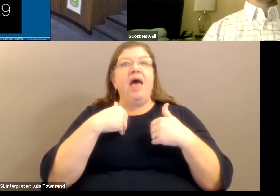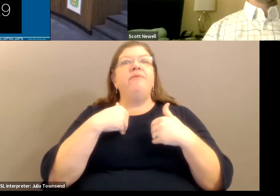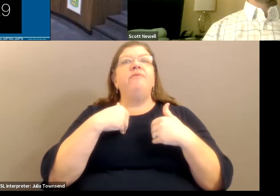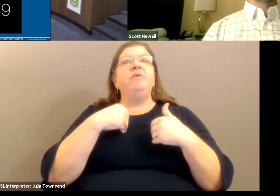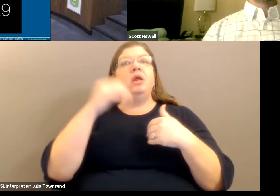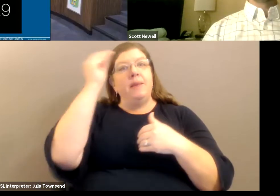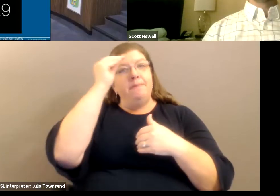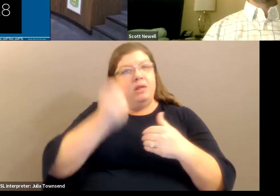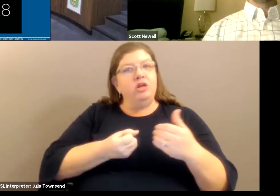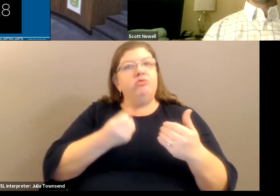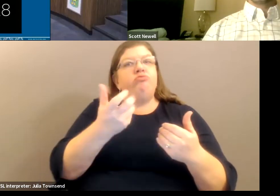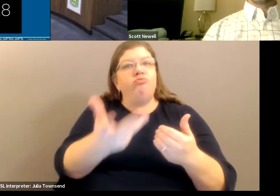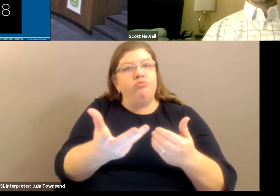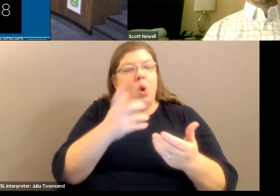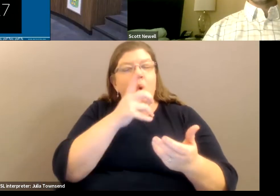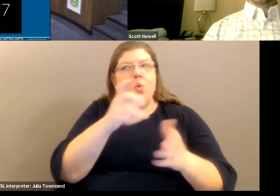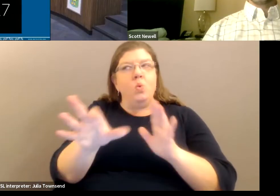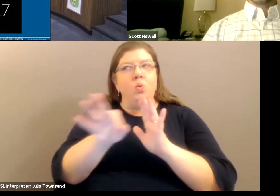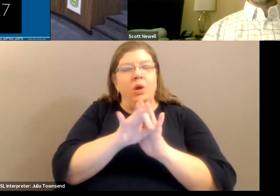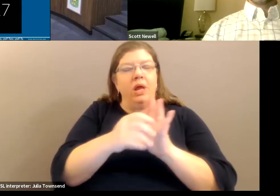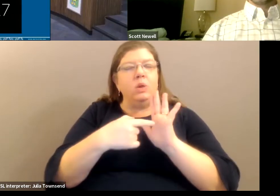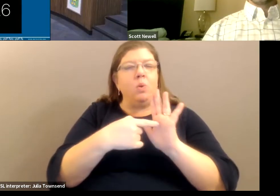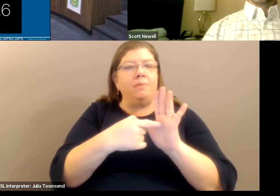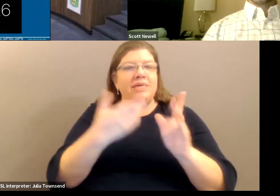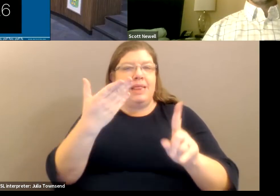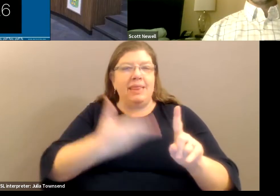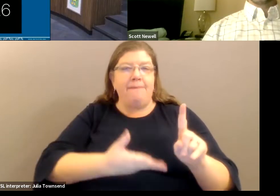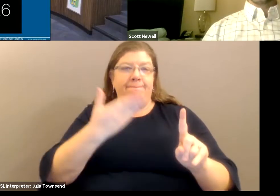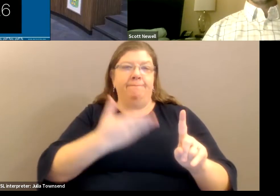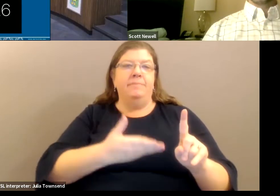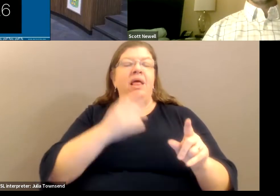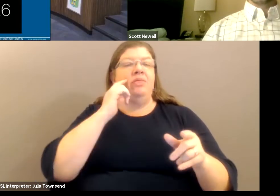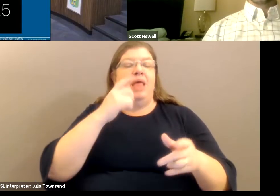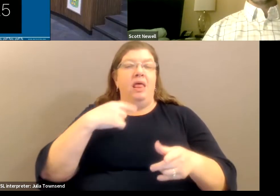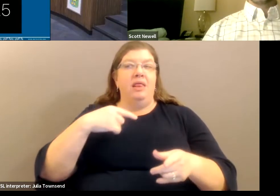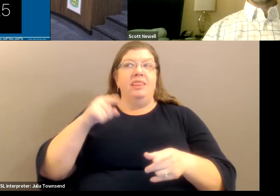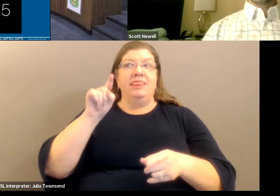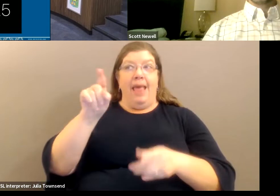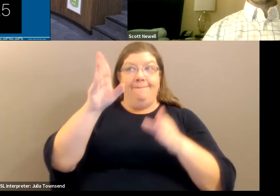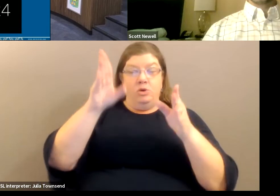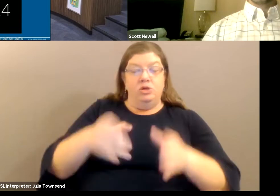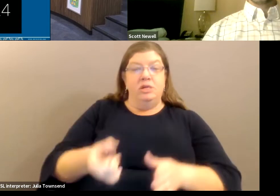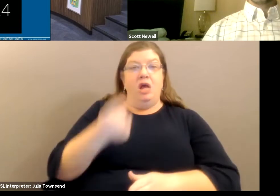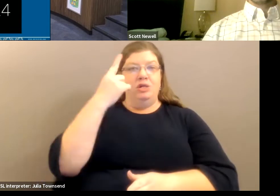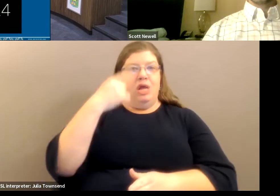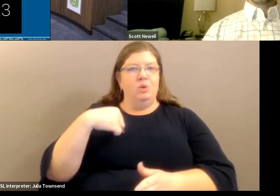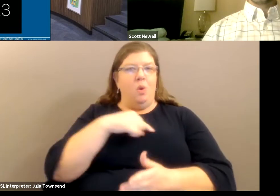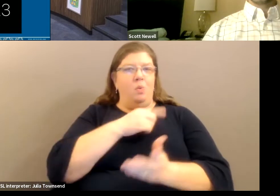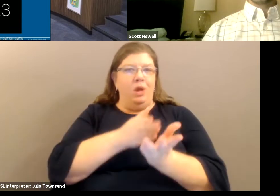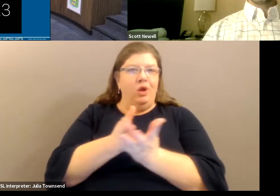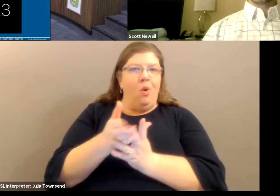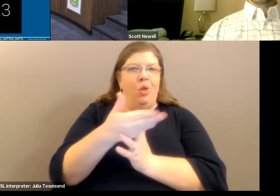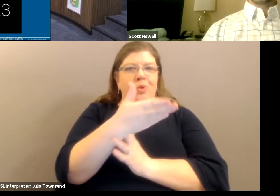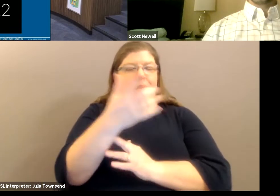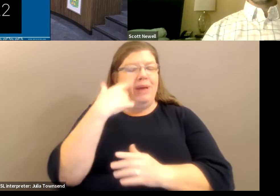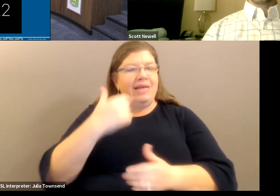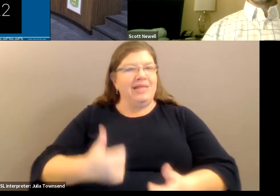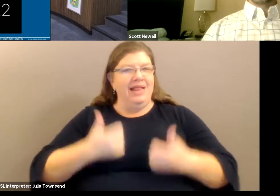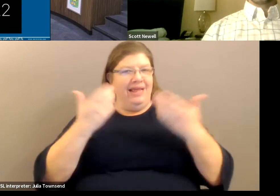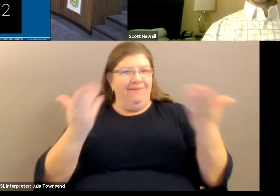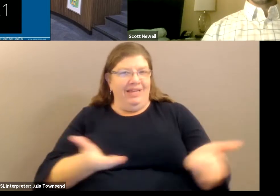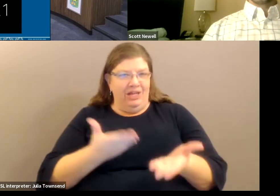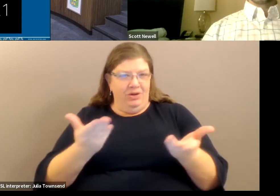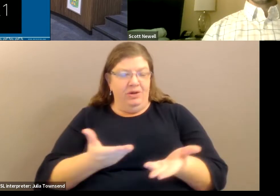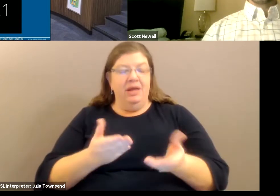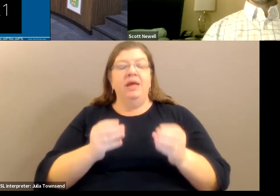they represent, that represents them, and that they actually understand what we are going through because they are from here. The